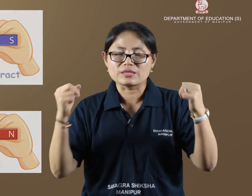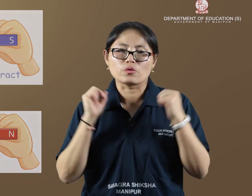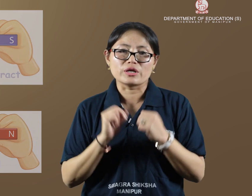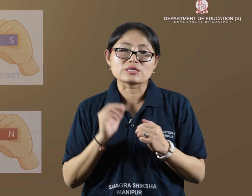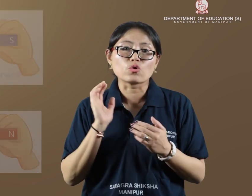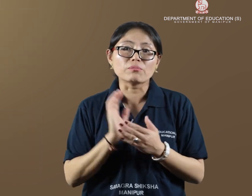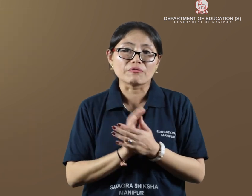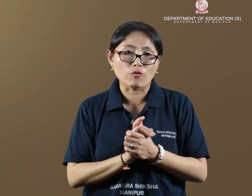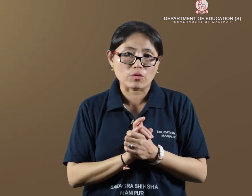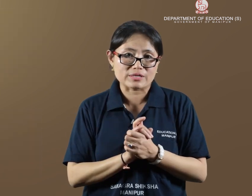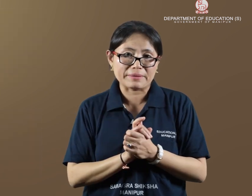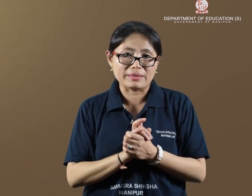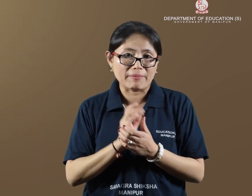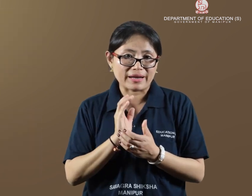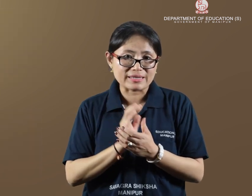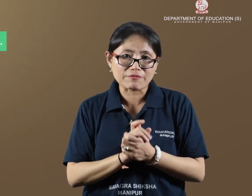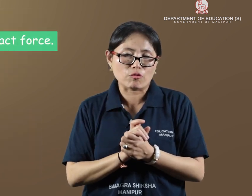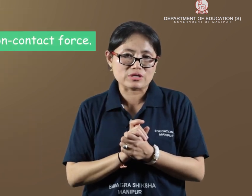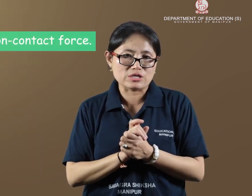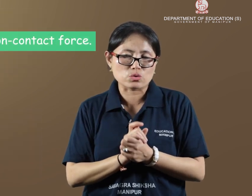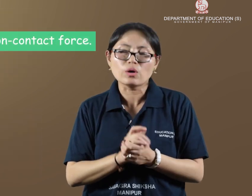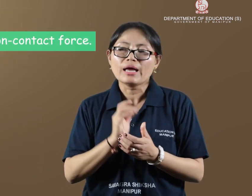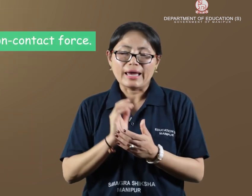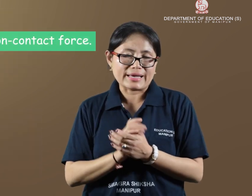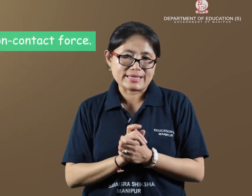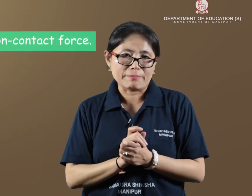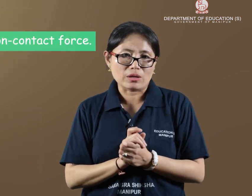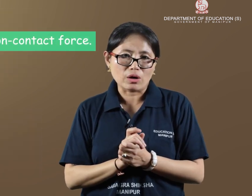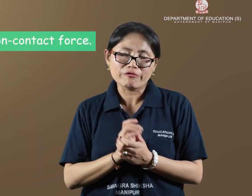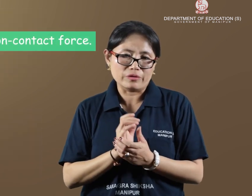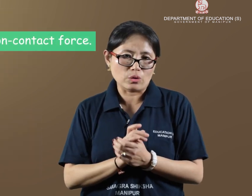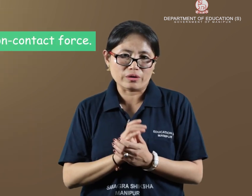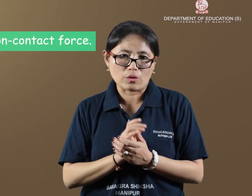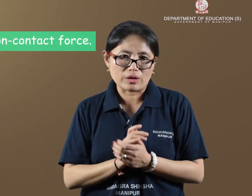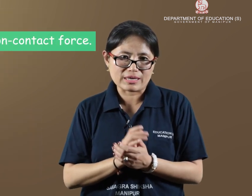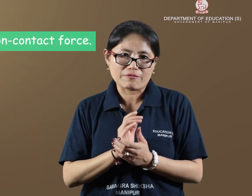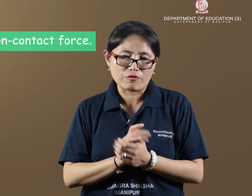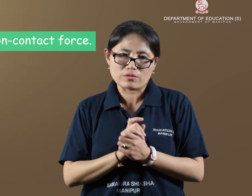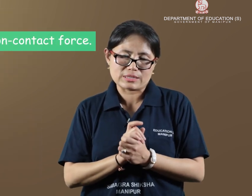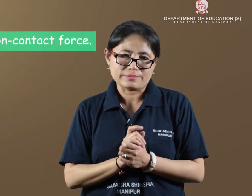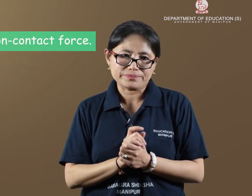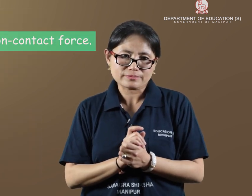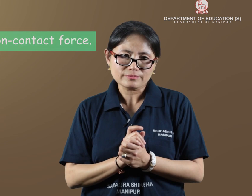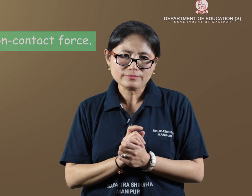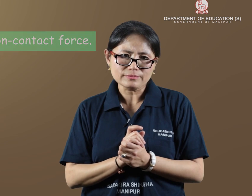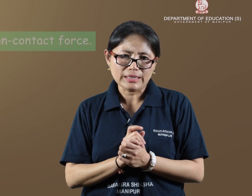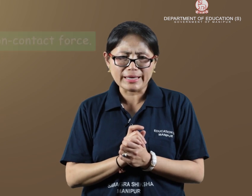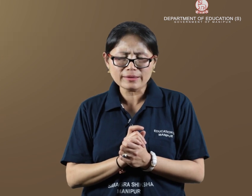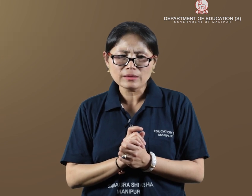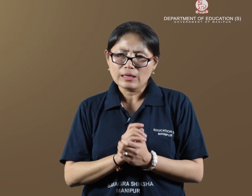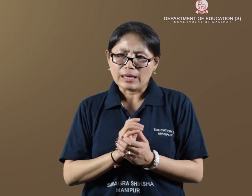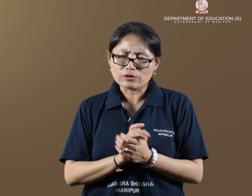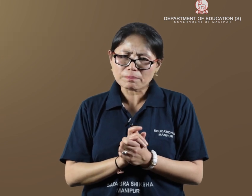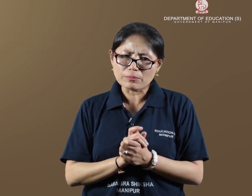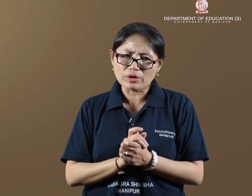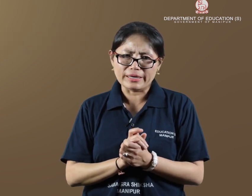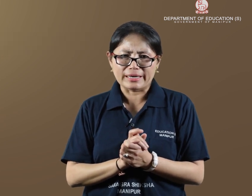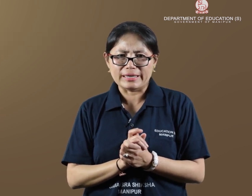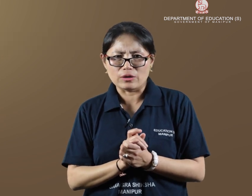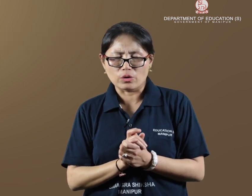tawin sigumba force hibani magnetic force is example of non contact force Then, atop mukari kai lai non